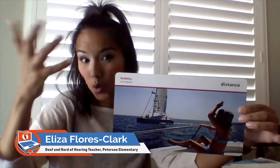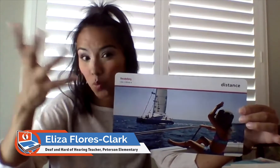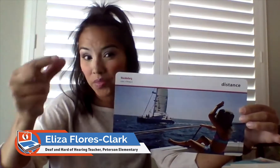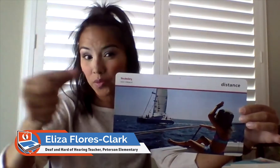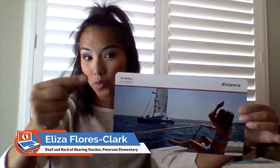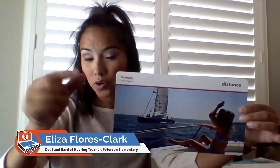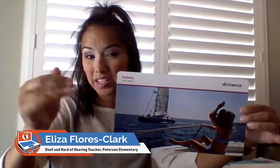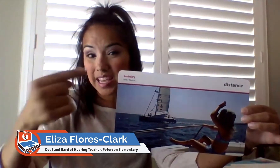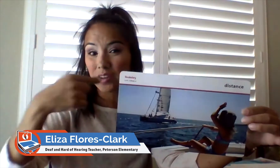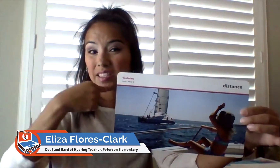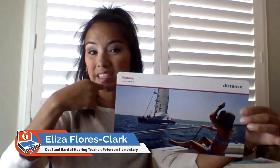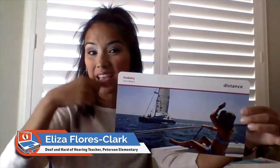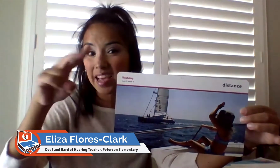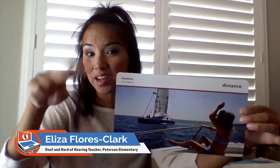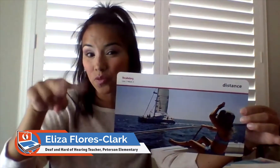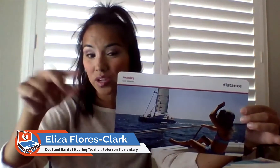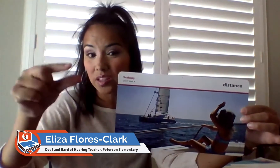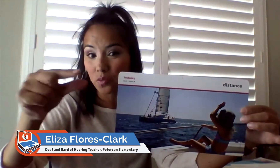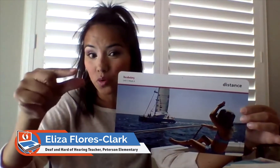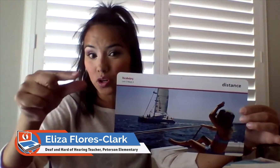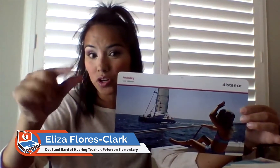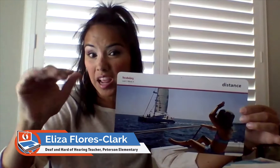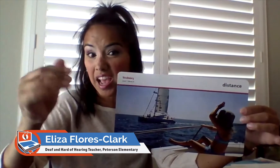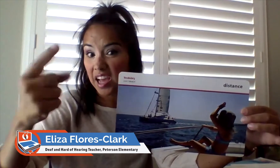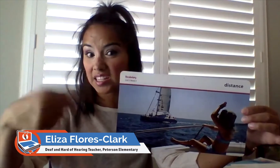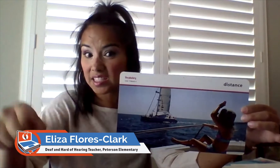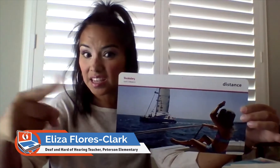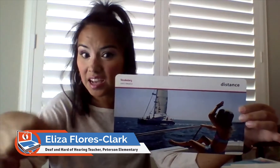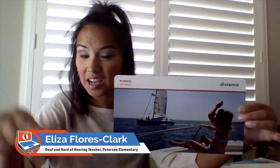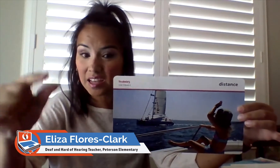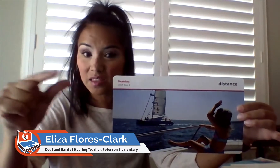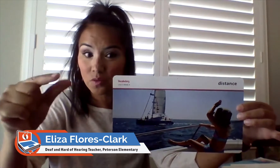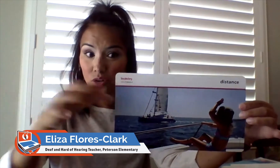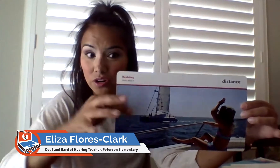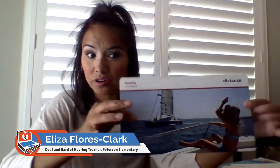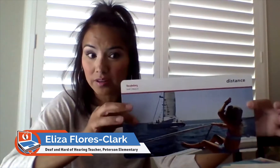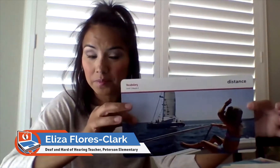what the word is, how to say, how to read the word, how to sign the word?